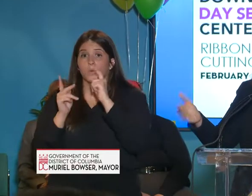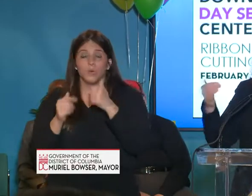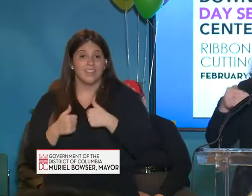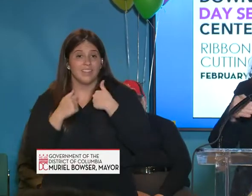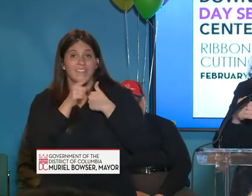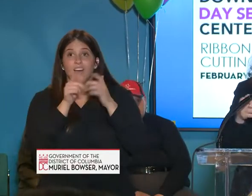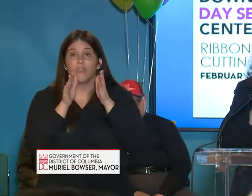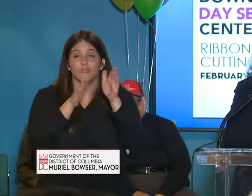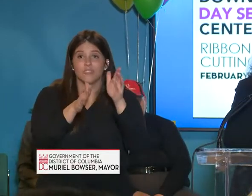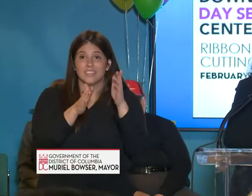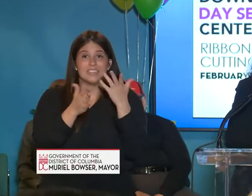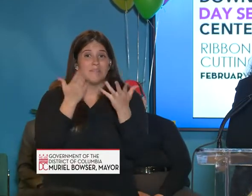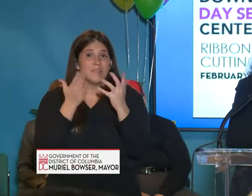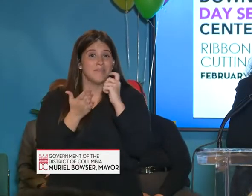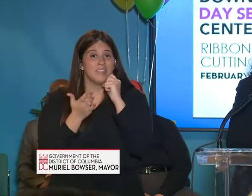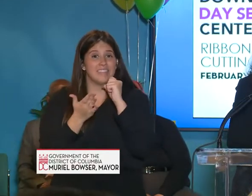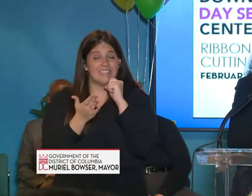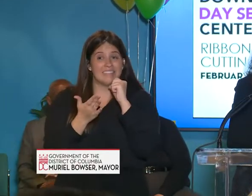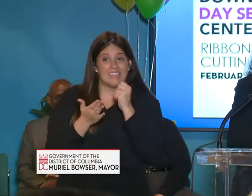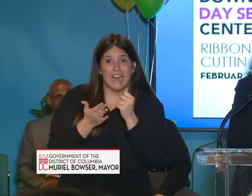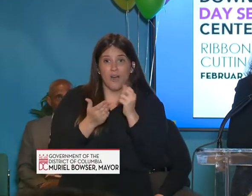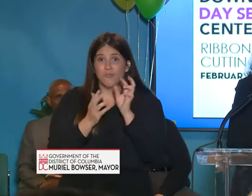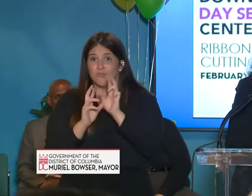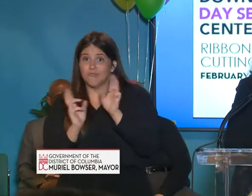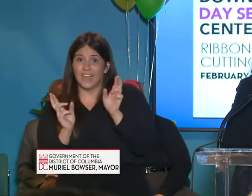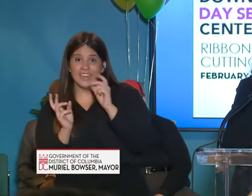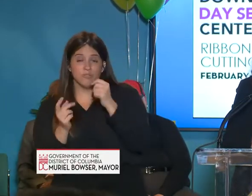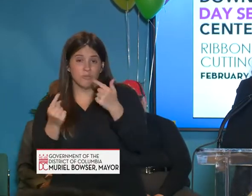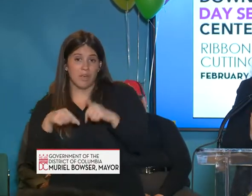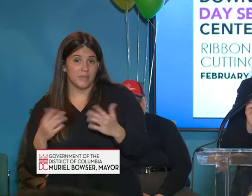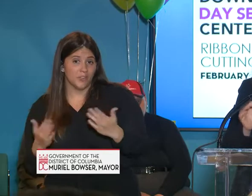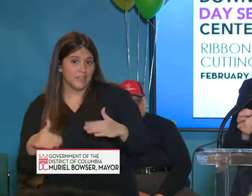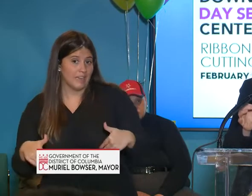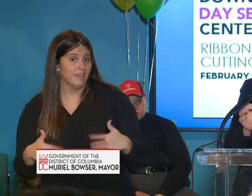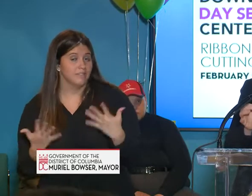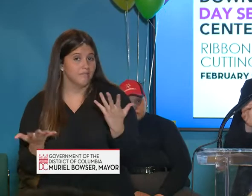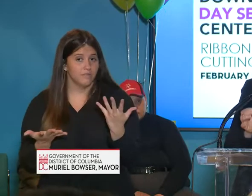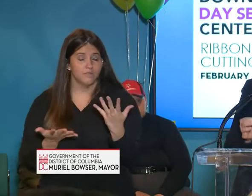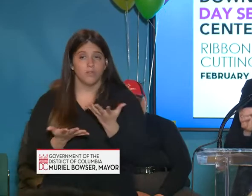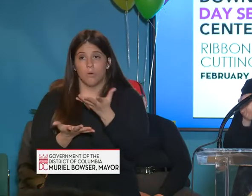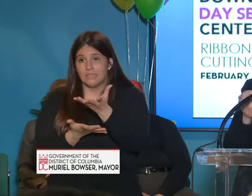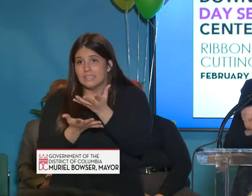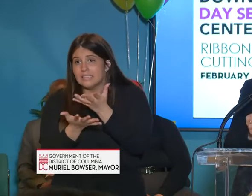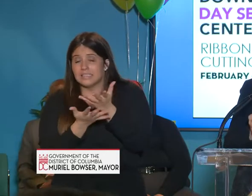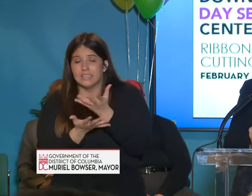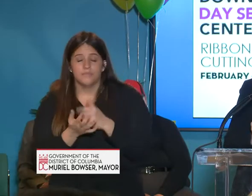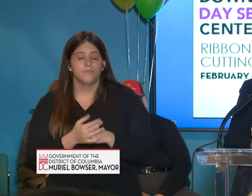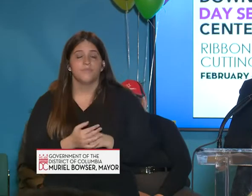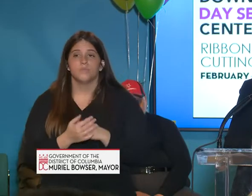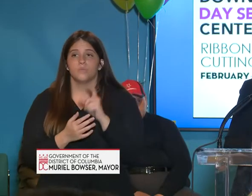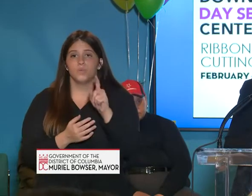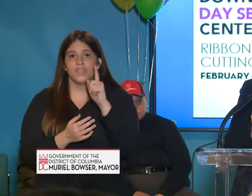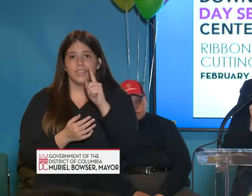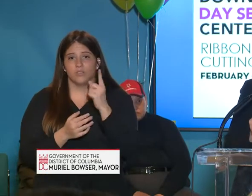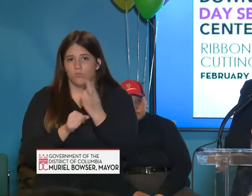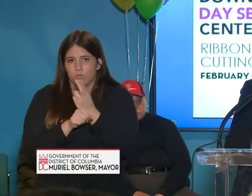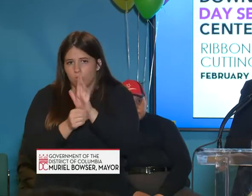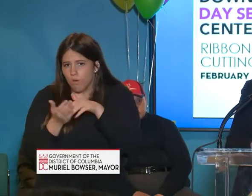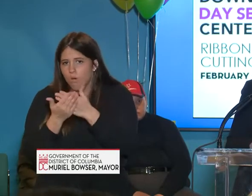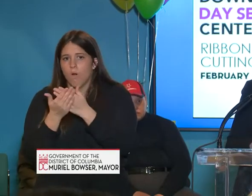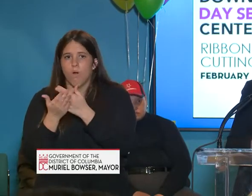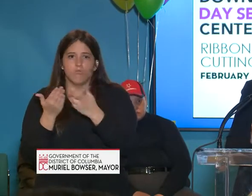on the street who might not be able to or ready to wanting to come into the center yet. So we really have to do that. We've got to leverage every single